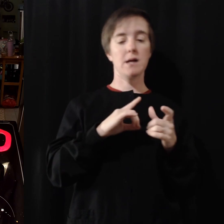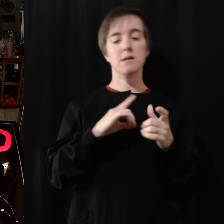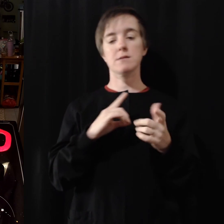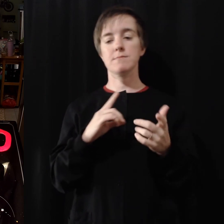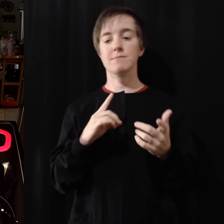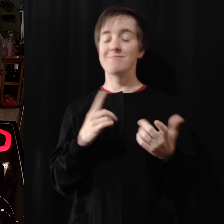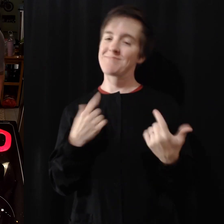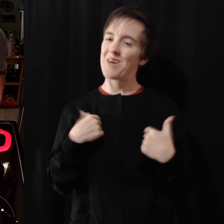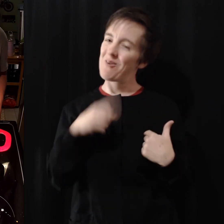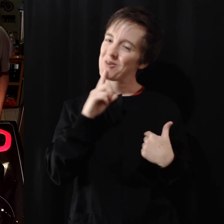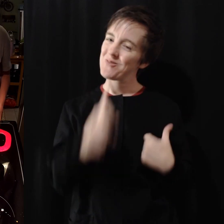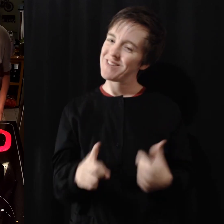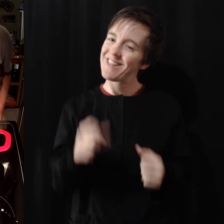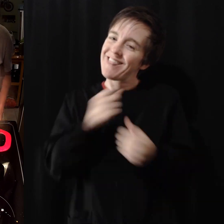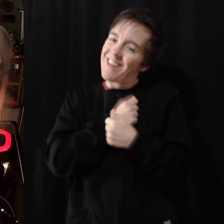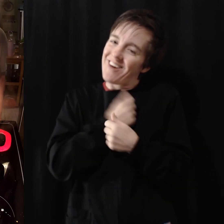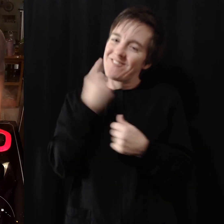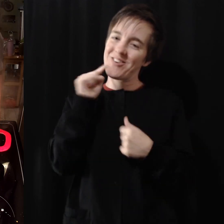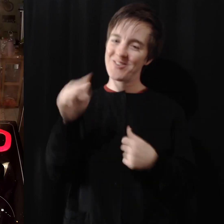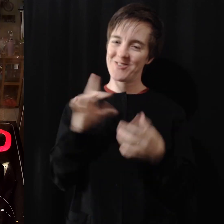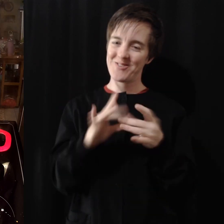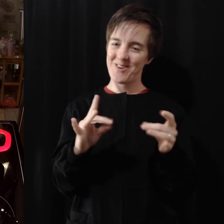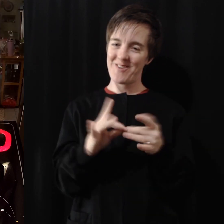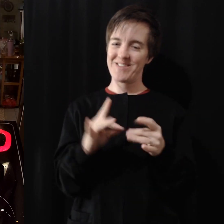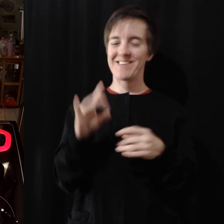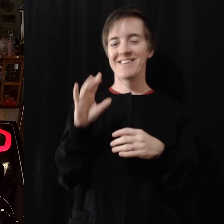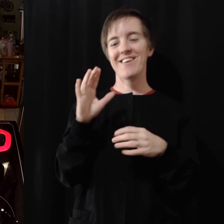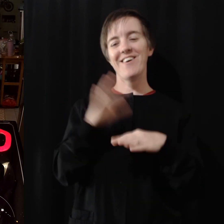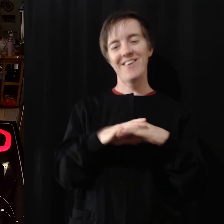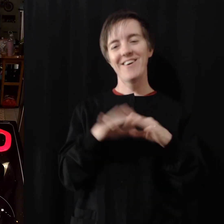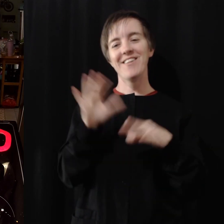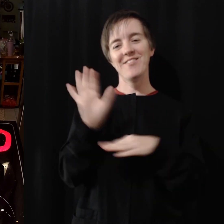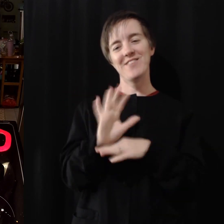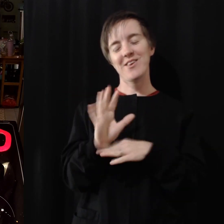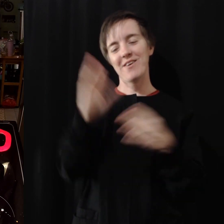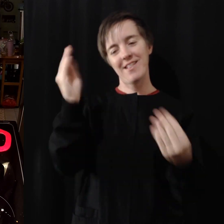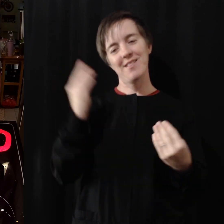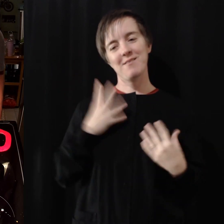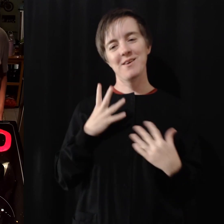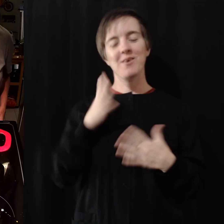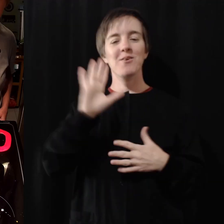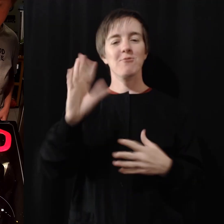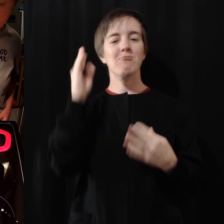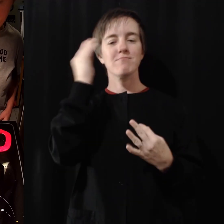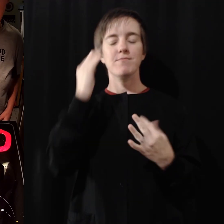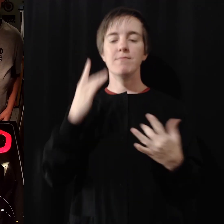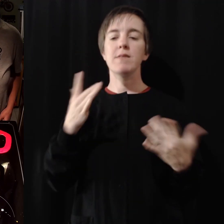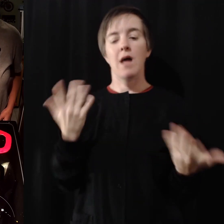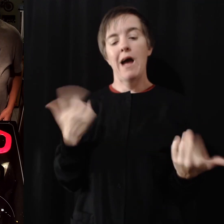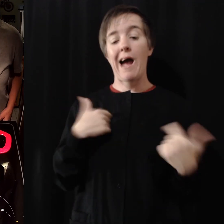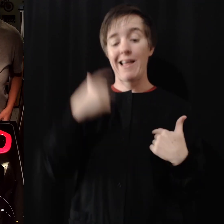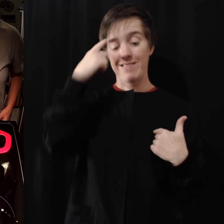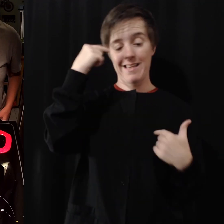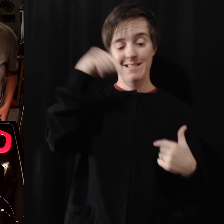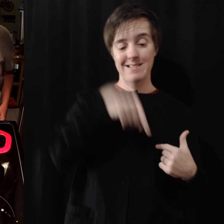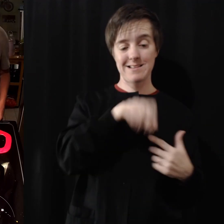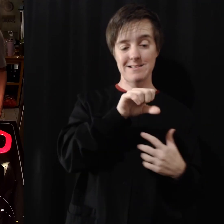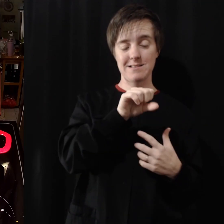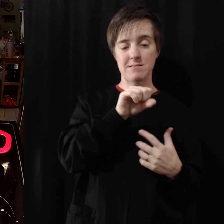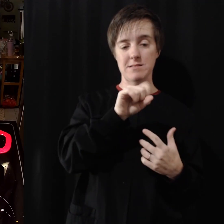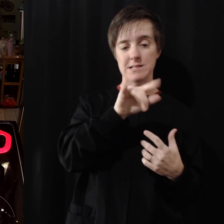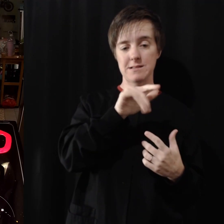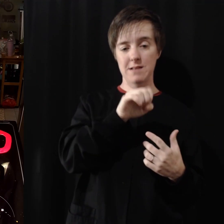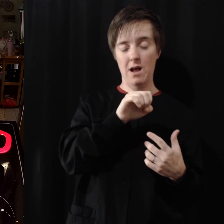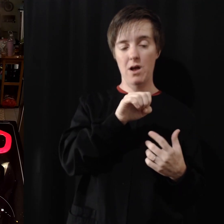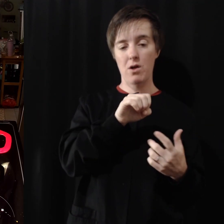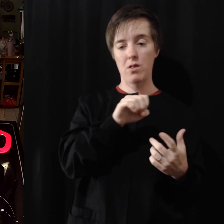comment. I would love you to comment on the video and tell me what you think. If you like this style versus the